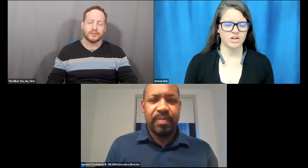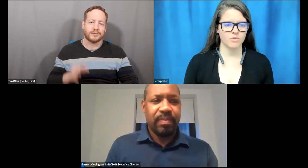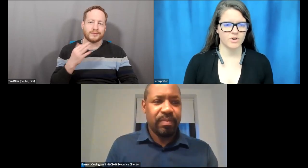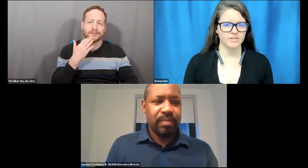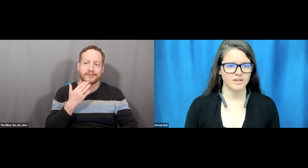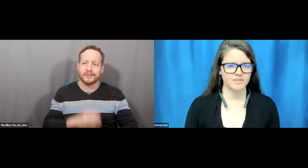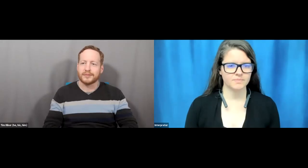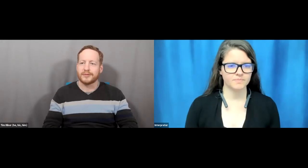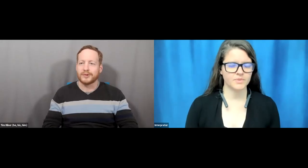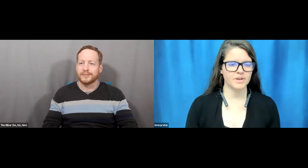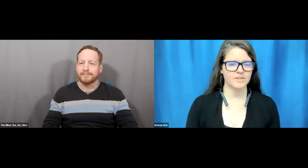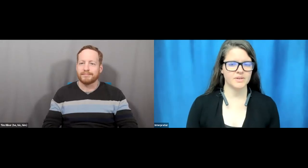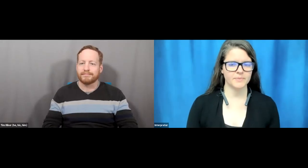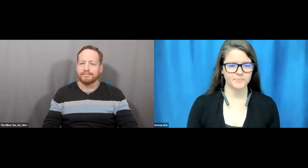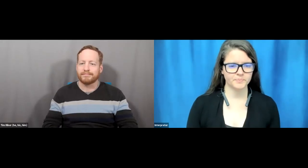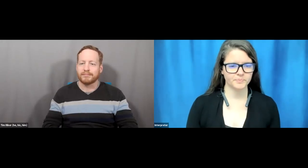for it. Thanks. Okay, thank you.